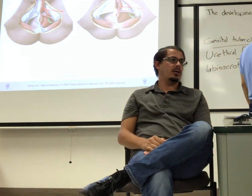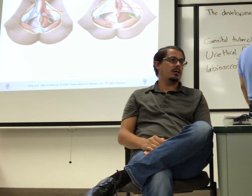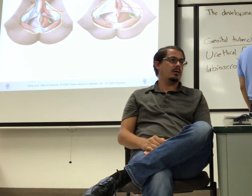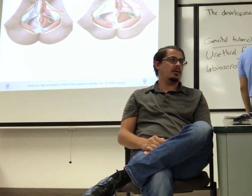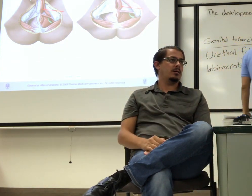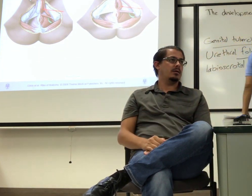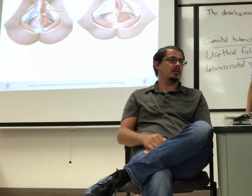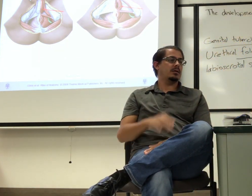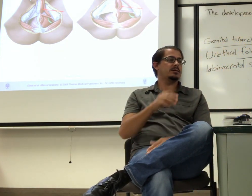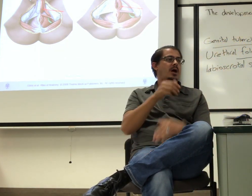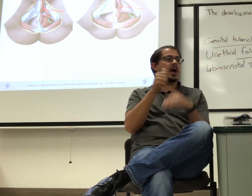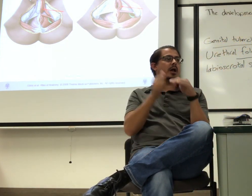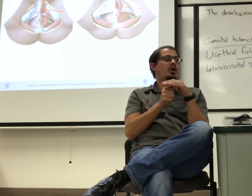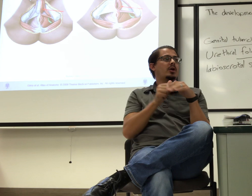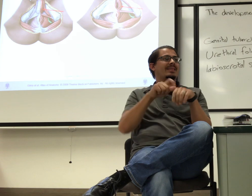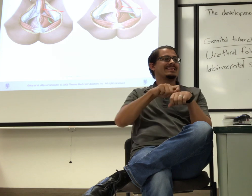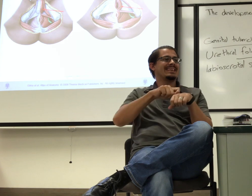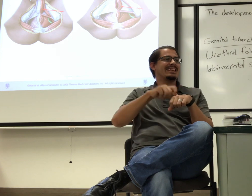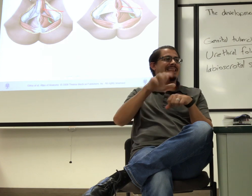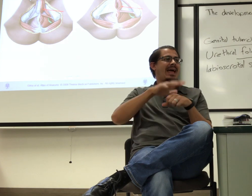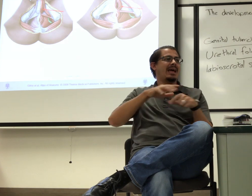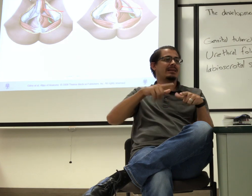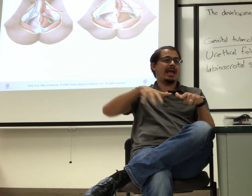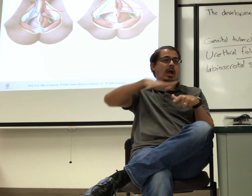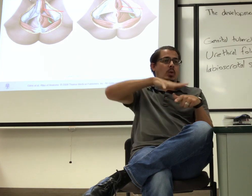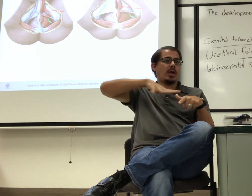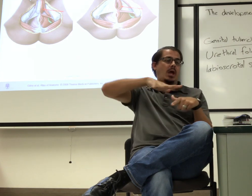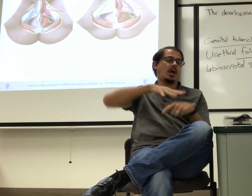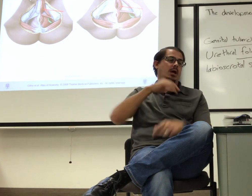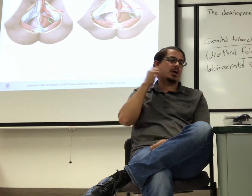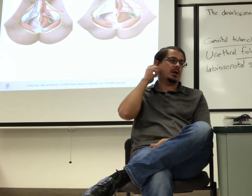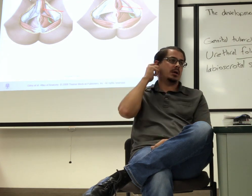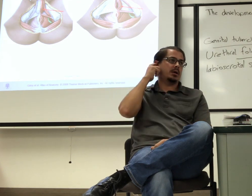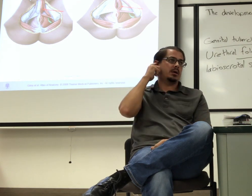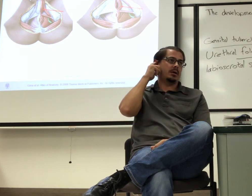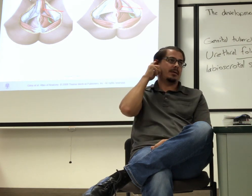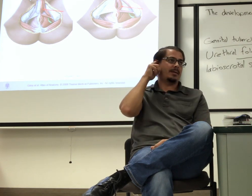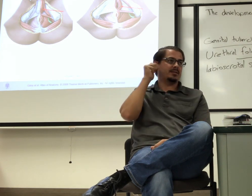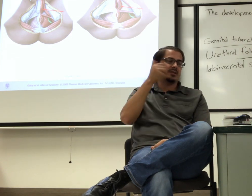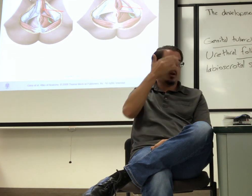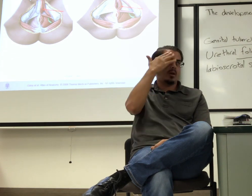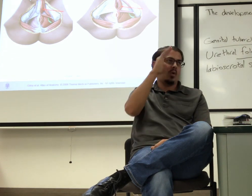that underlies the skin in this region here. So I would just note it.